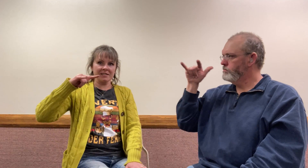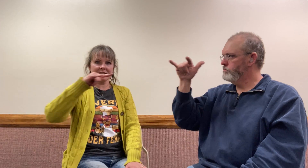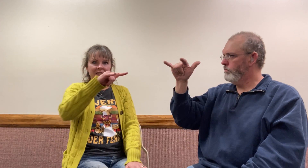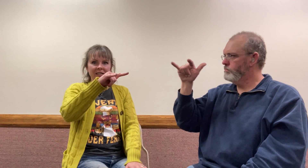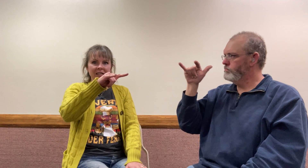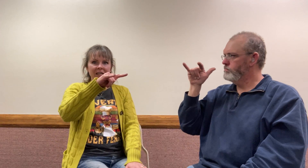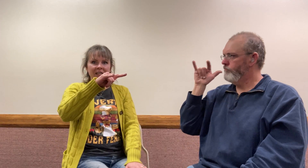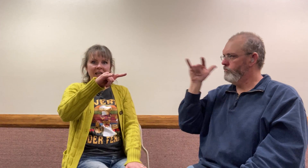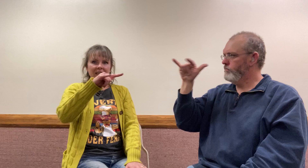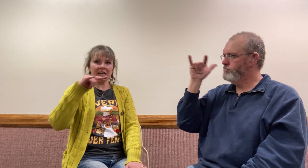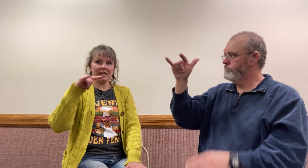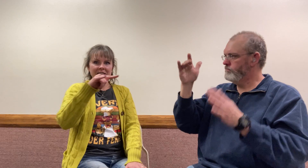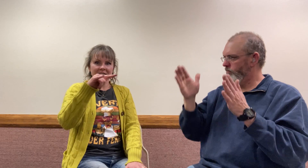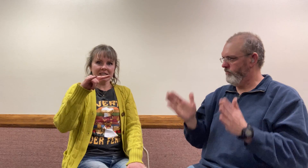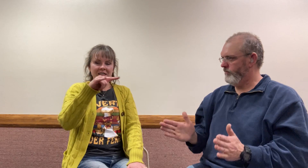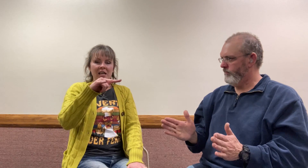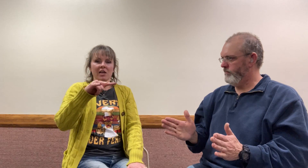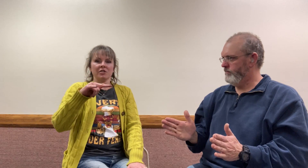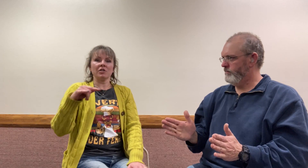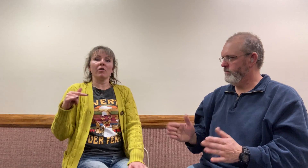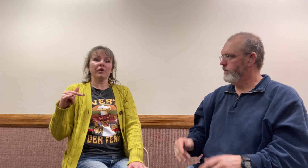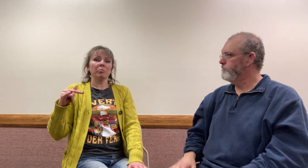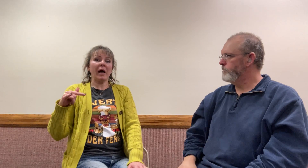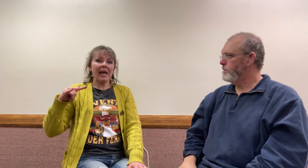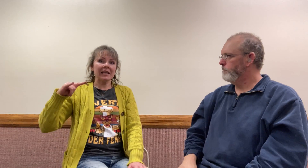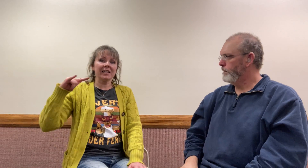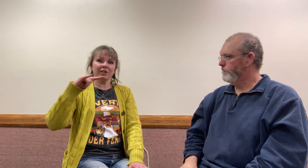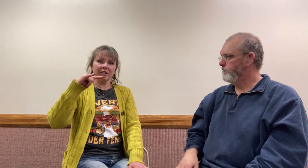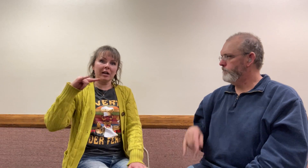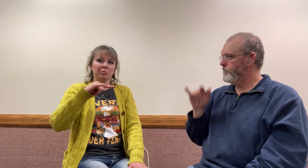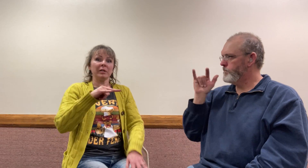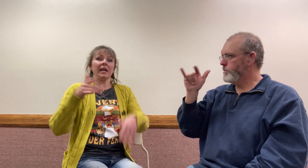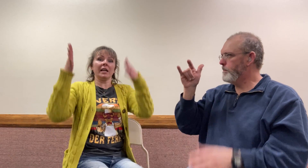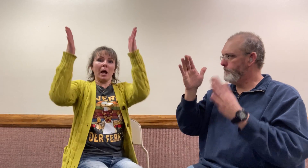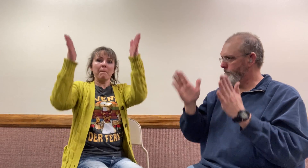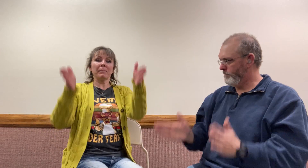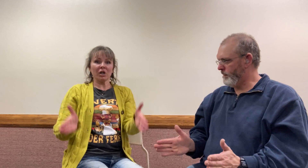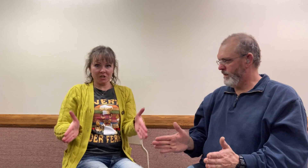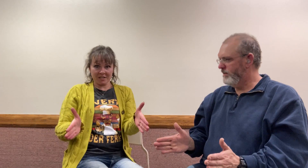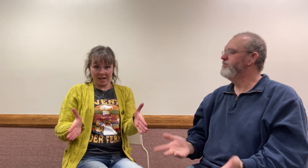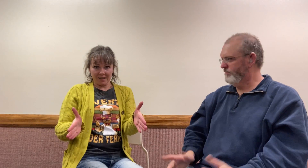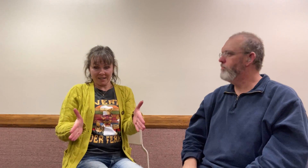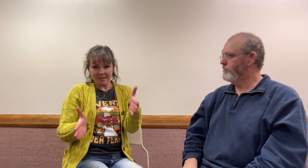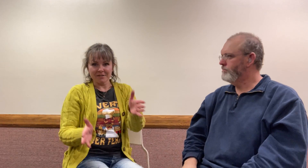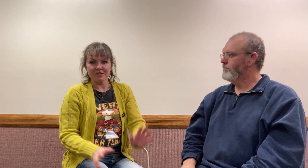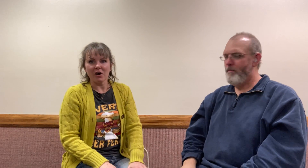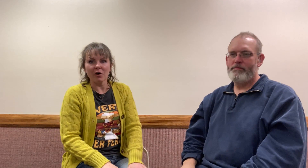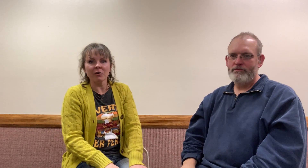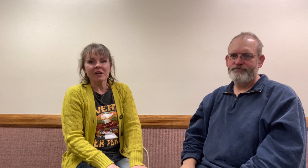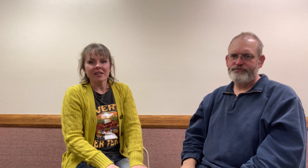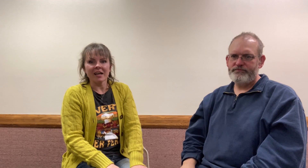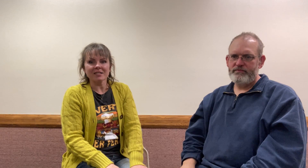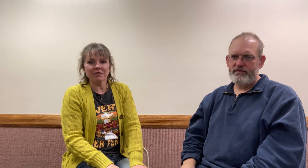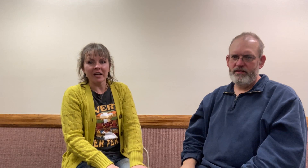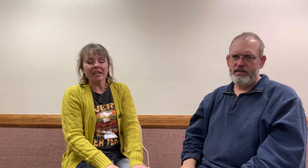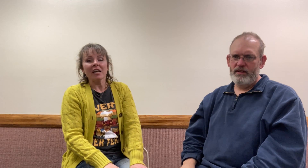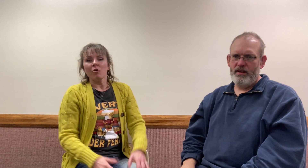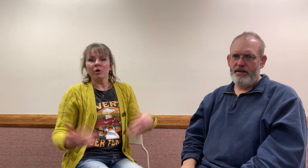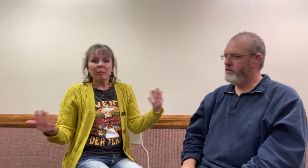airplanes like this? So if you're a pilot, you're an airplane person. So that's fun. What about